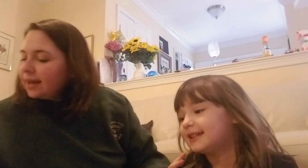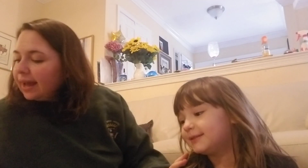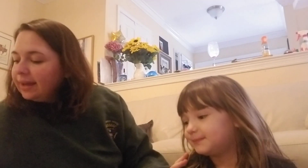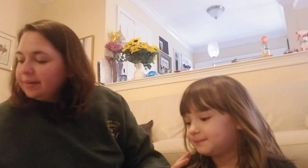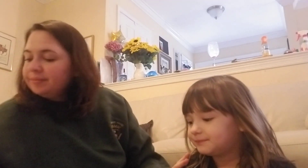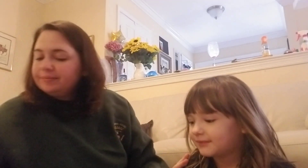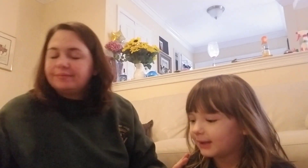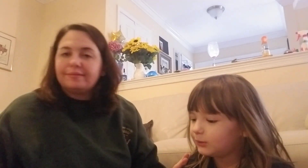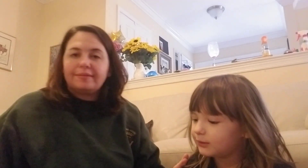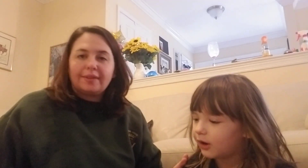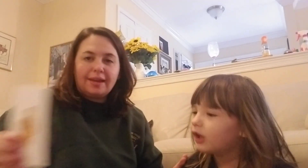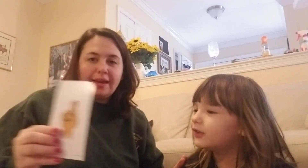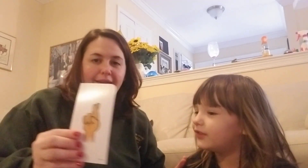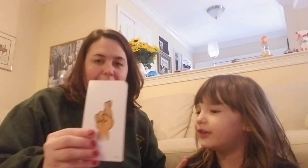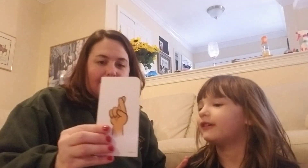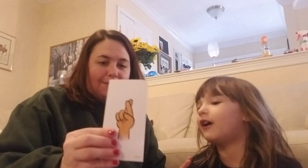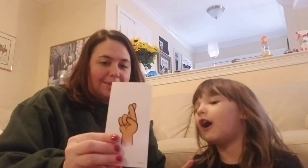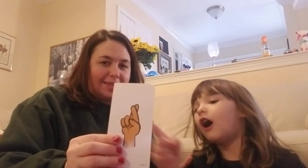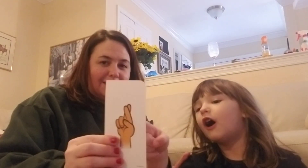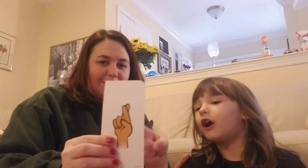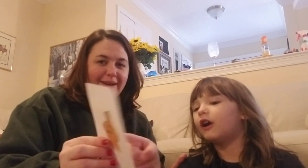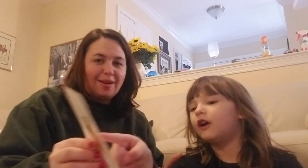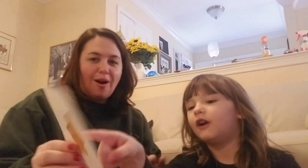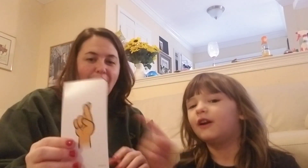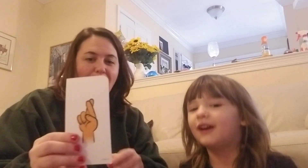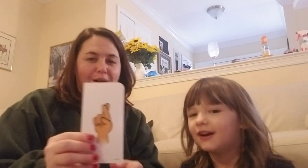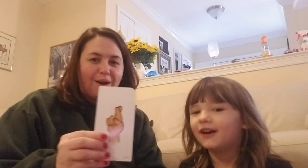Okay. I did all of it. What's this one? R.